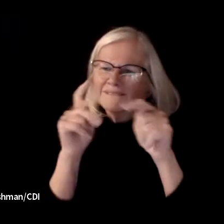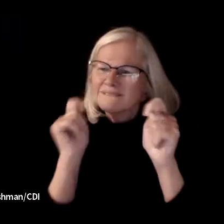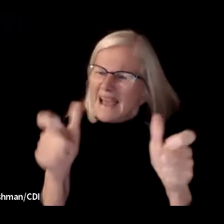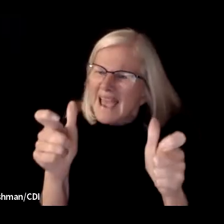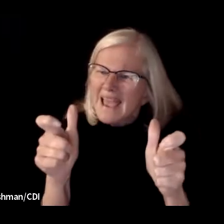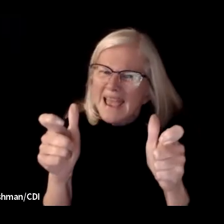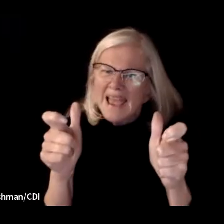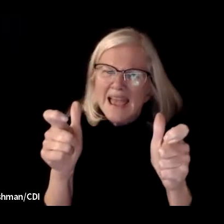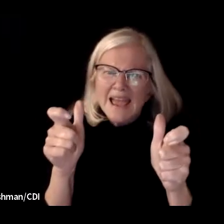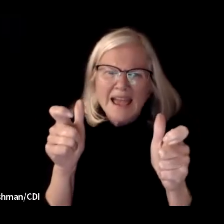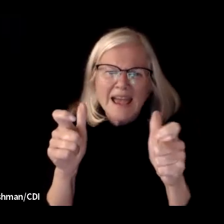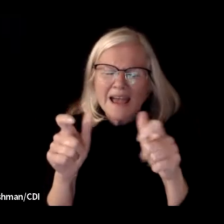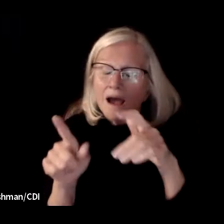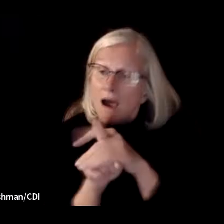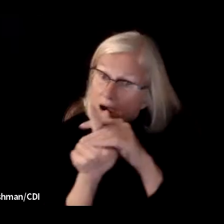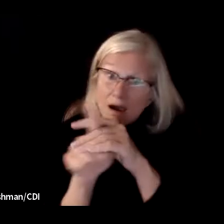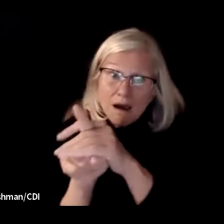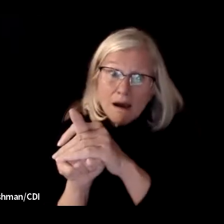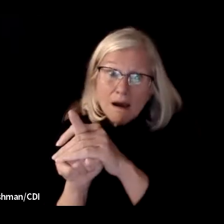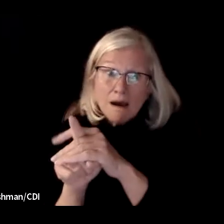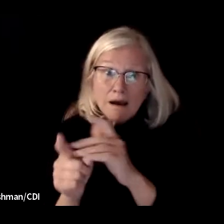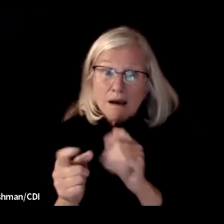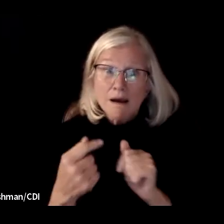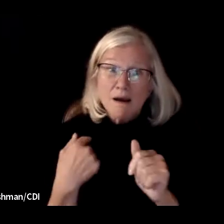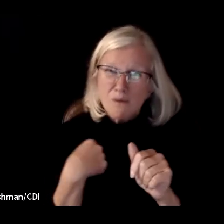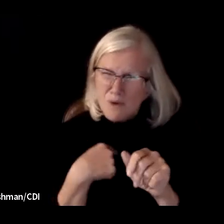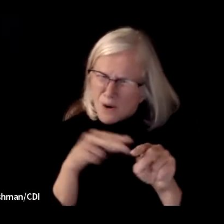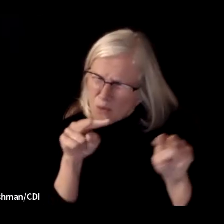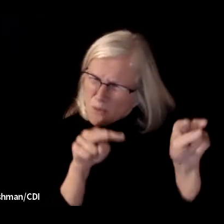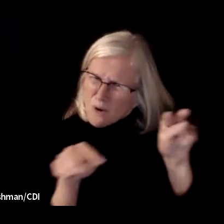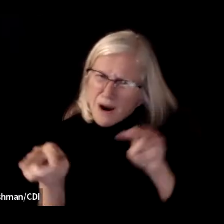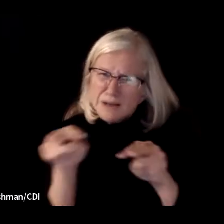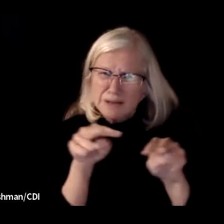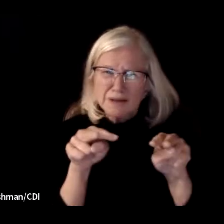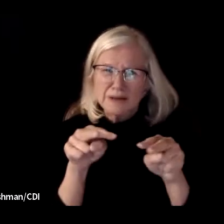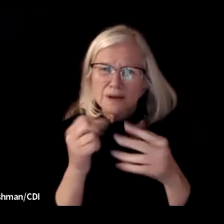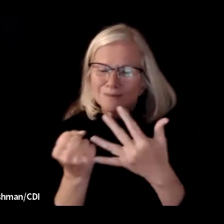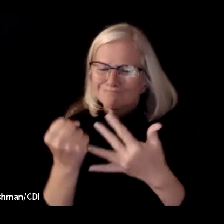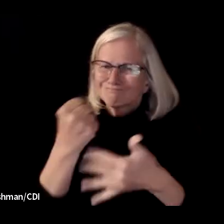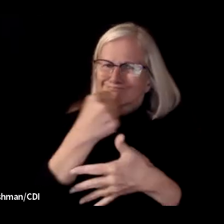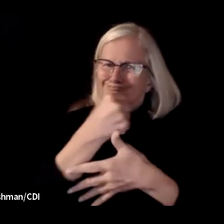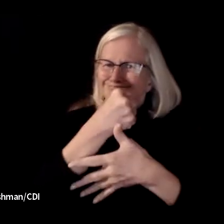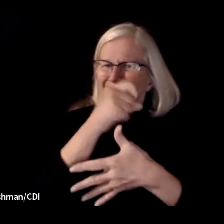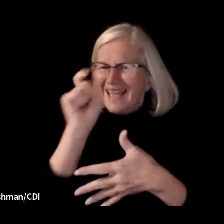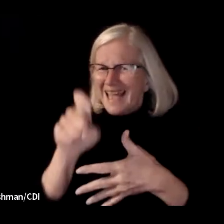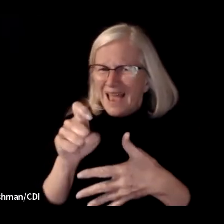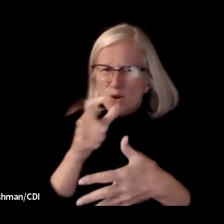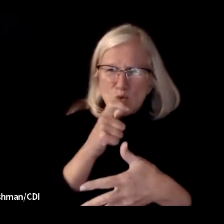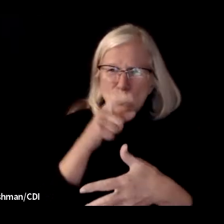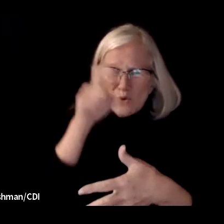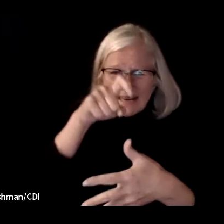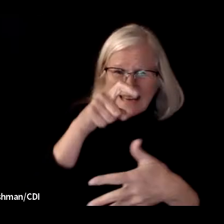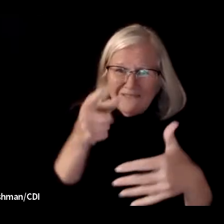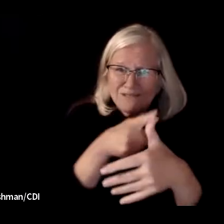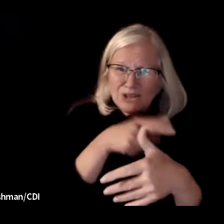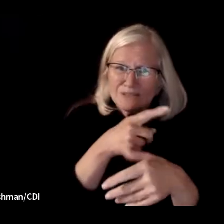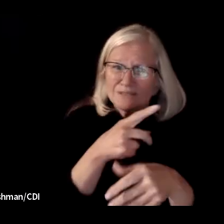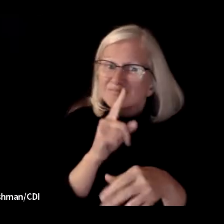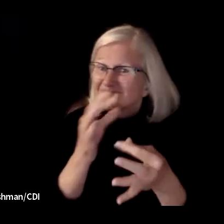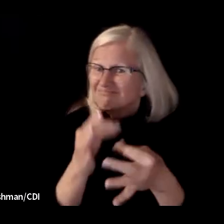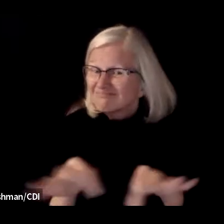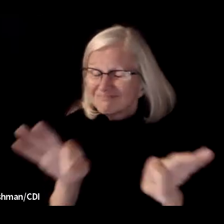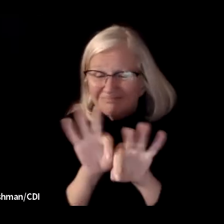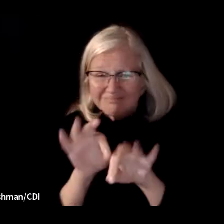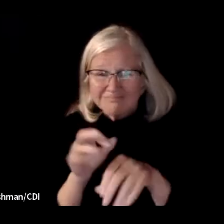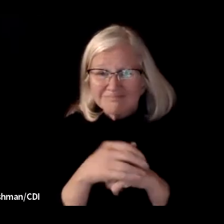this very closely and you have to triage, you have to prioritize. And so clearly, the very critical, patients are absolutely